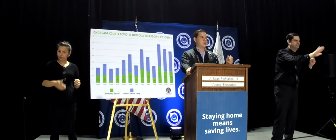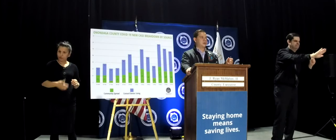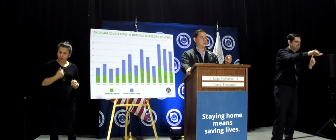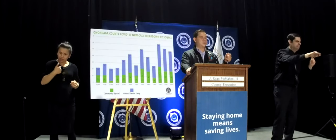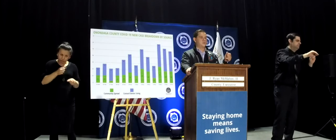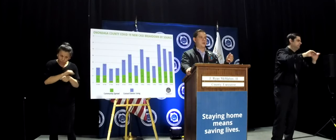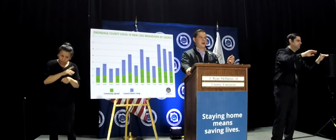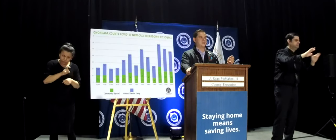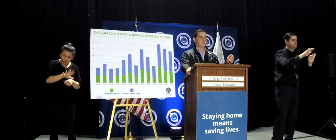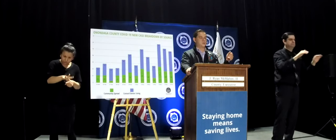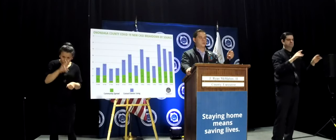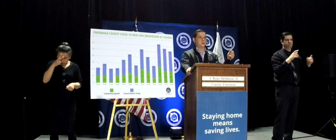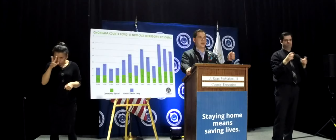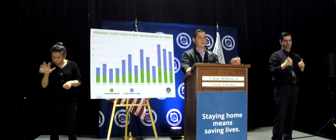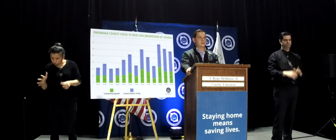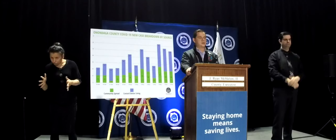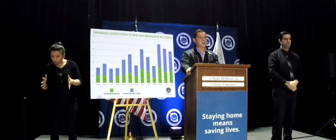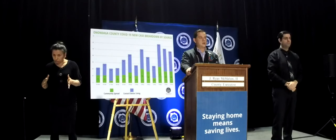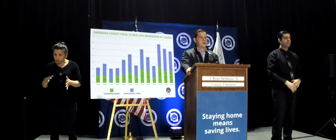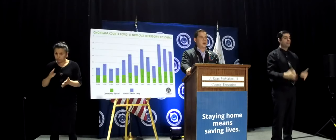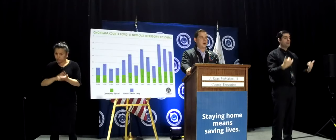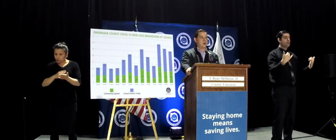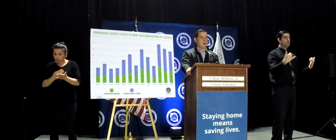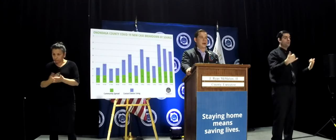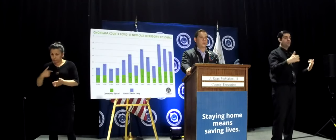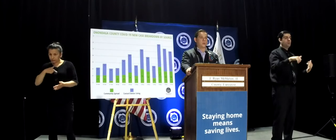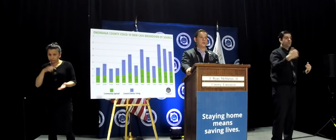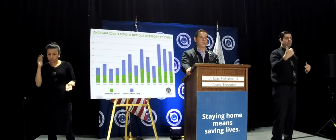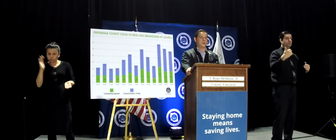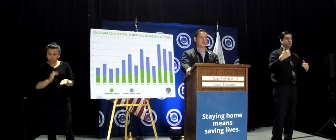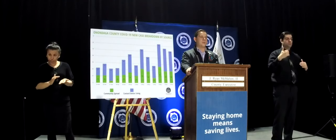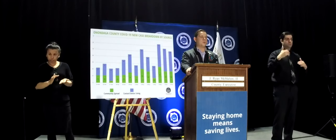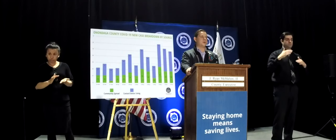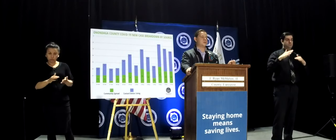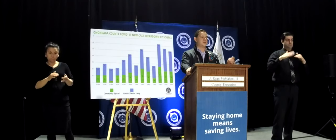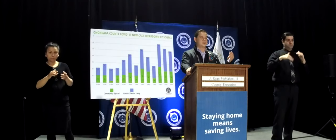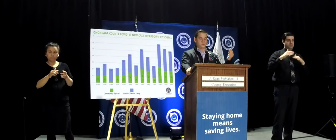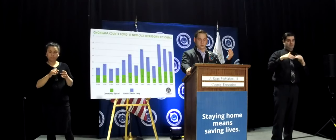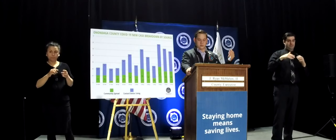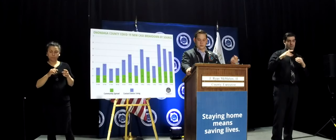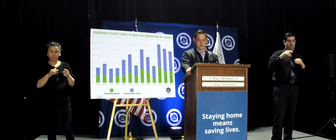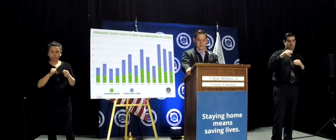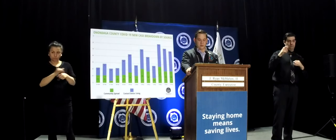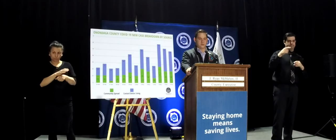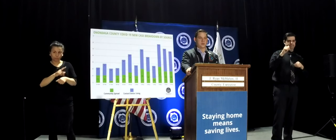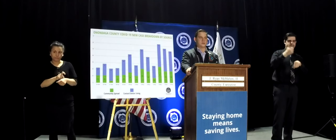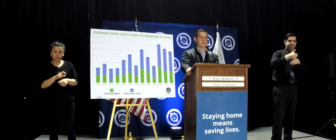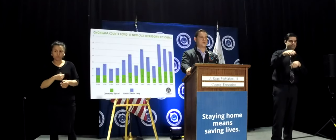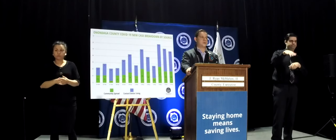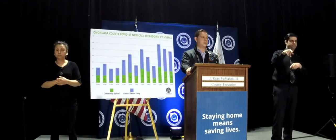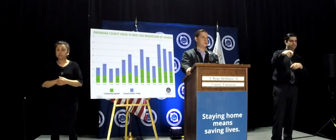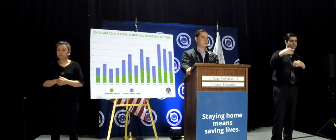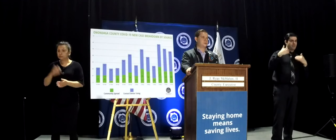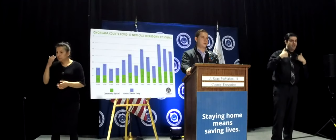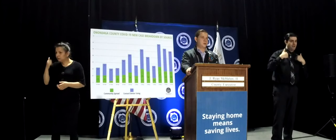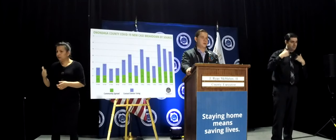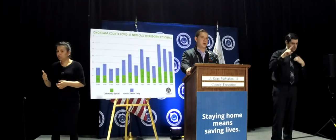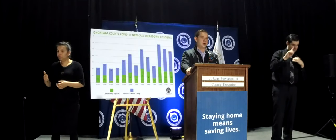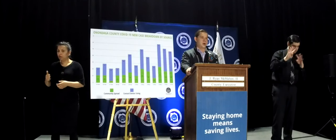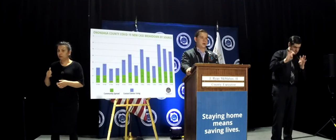the percentages of positives will be less. Why are we doing that? Because we see what this virus does to our